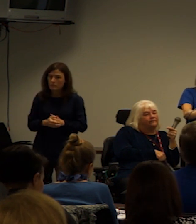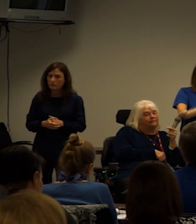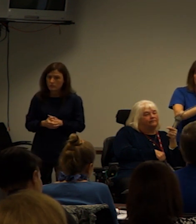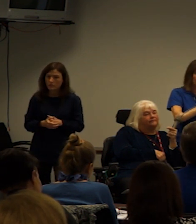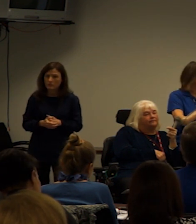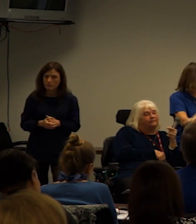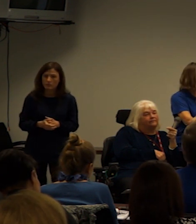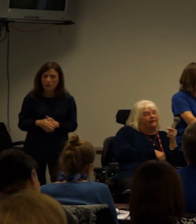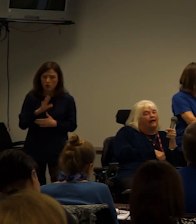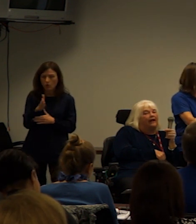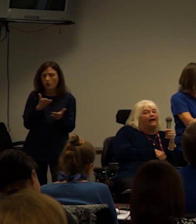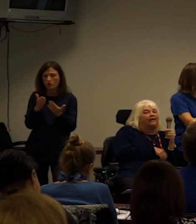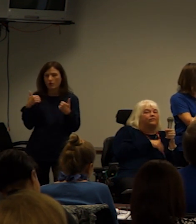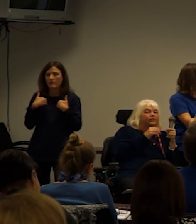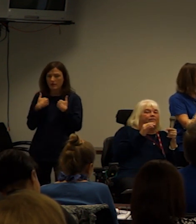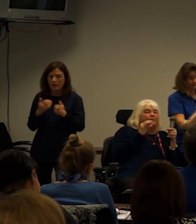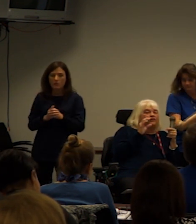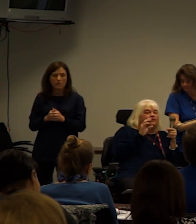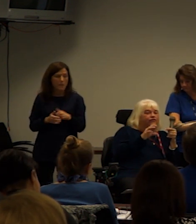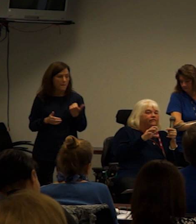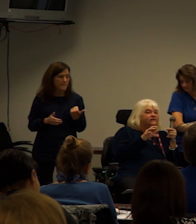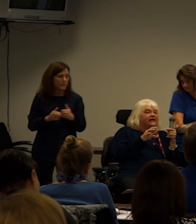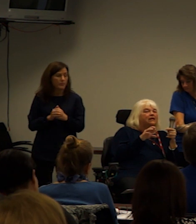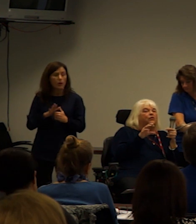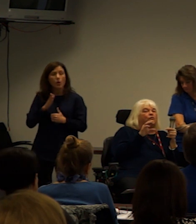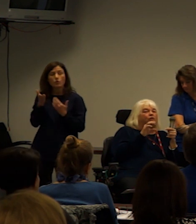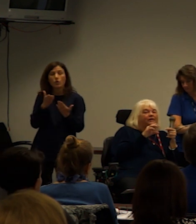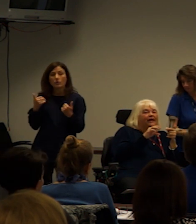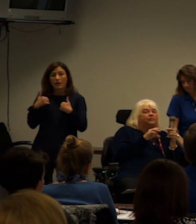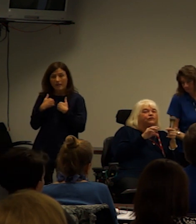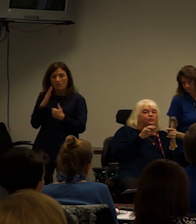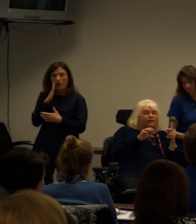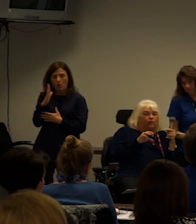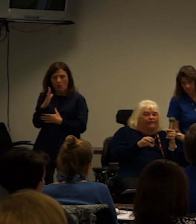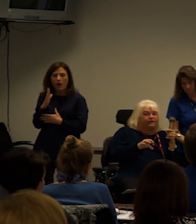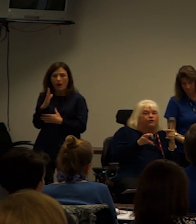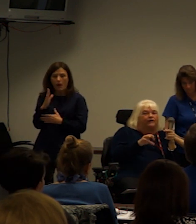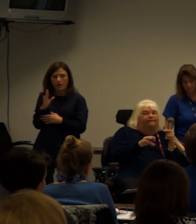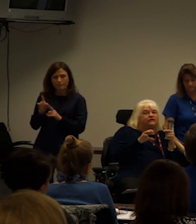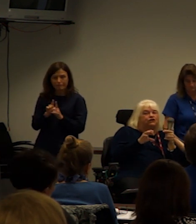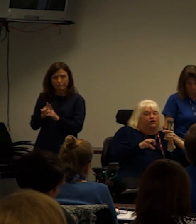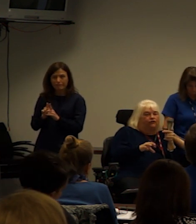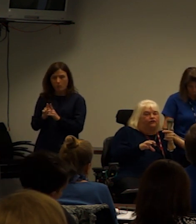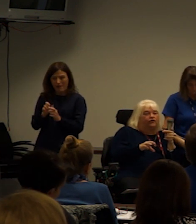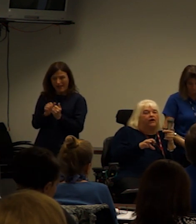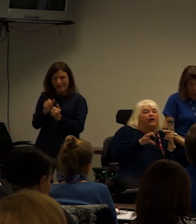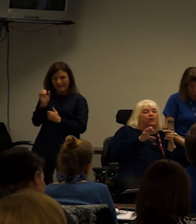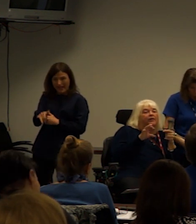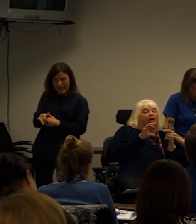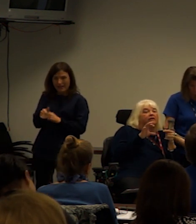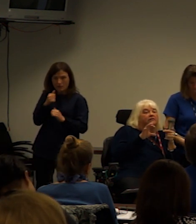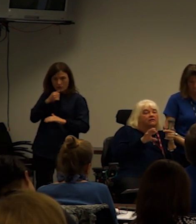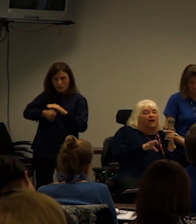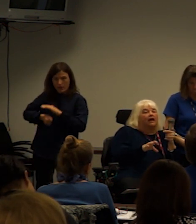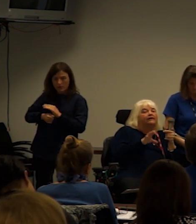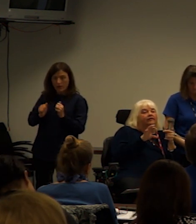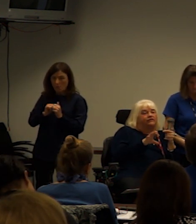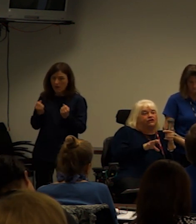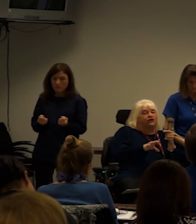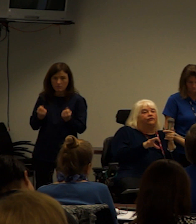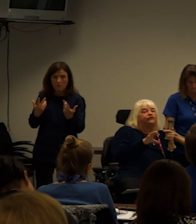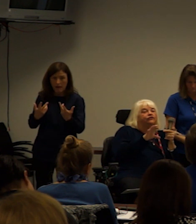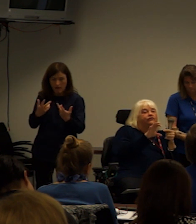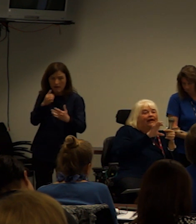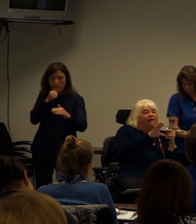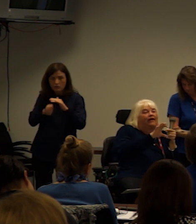Okay, or your service animal. And remember, your service animal will be able to be with you in the shelter, but a lot of